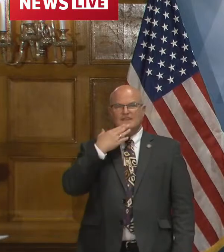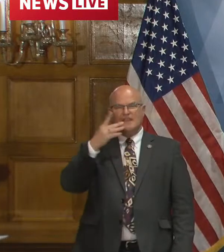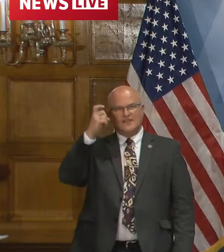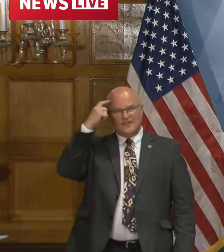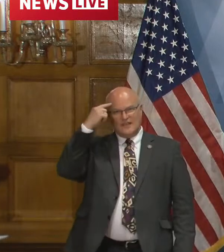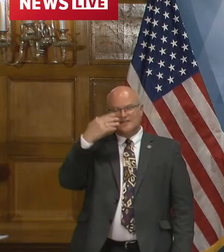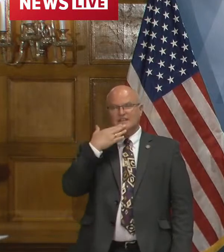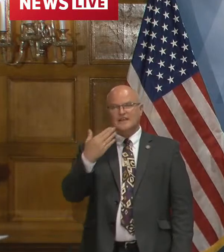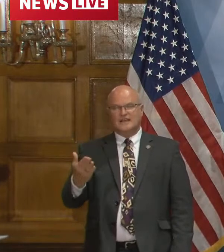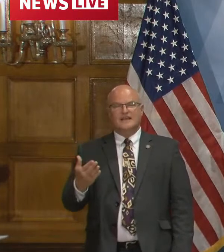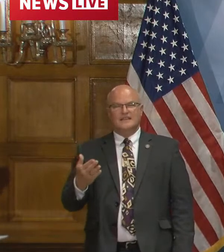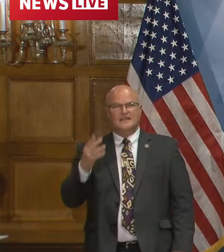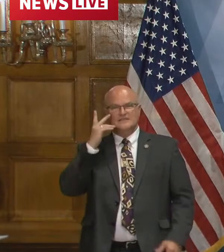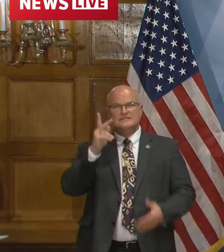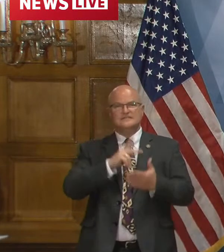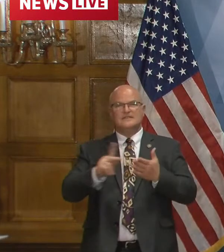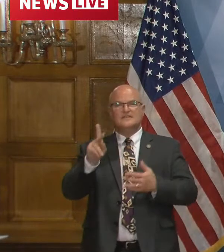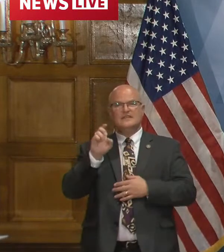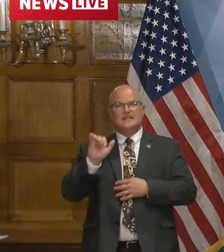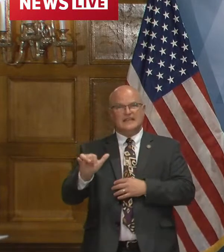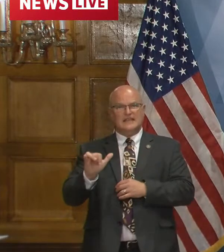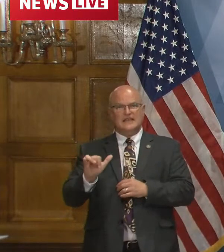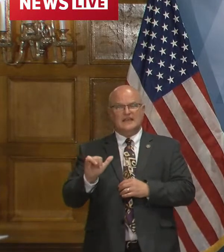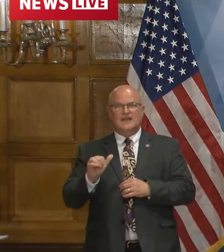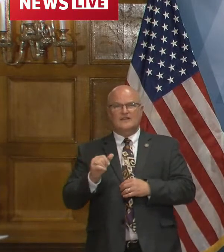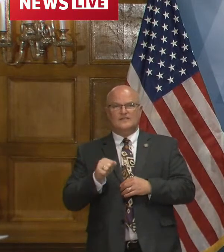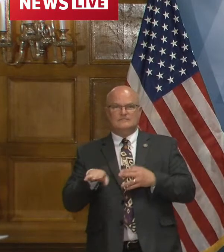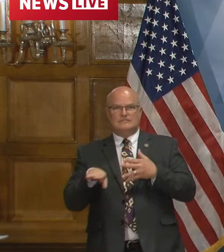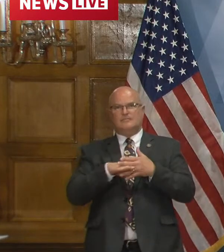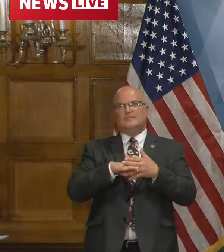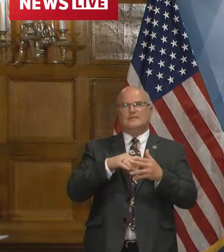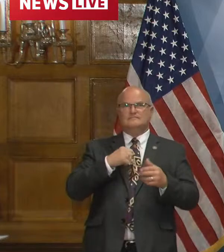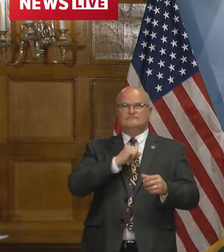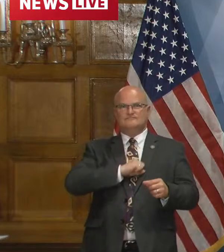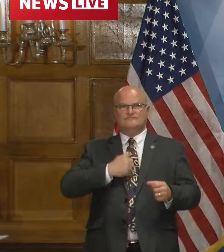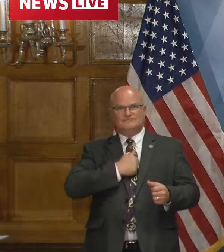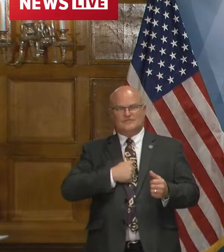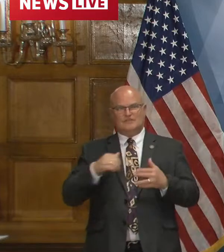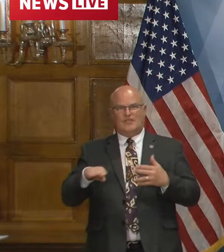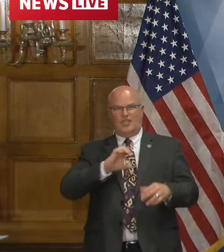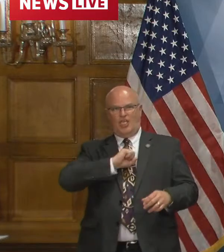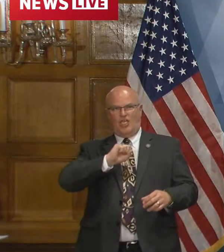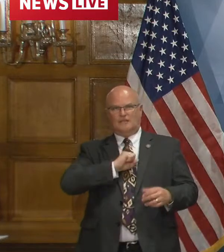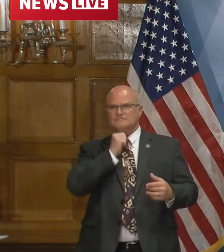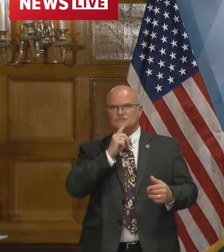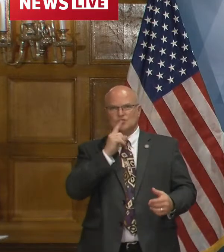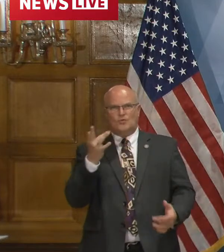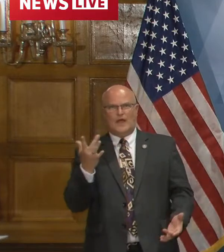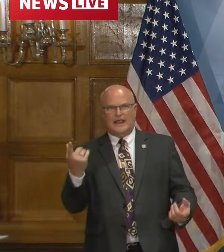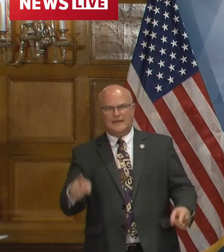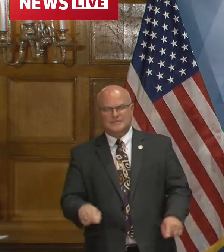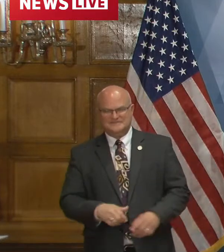Thank you, Governor. Thank you, Secretary, for buying me some time, and forgive me for the coughing fit. I'm not sure why that happened.